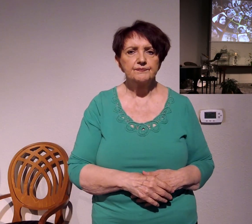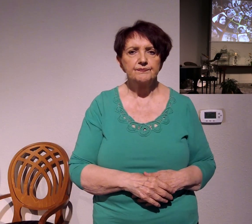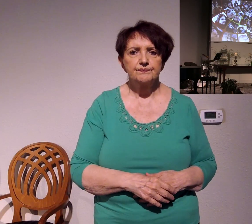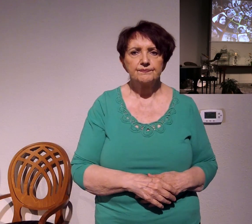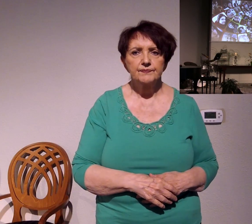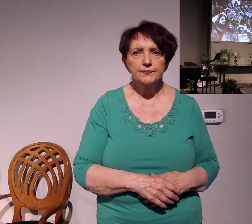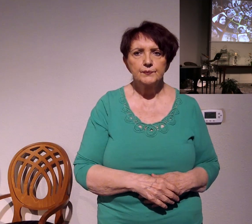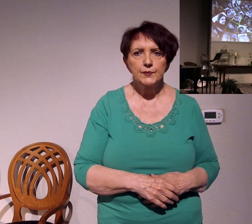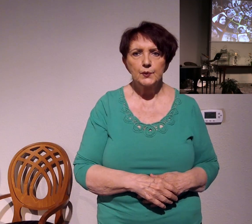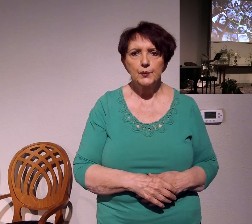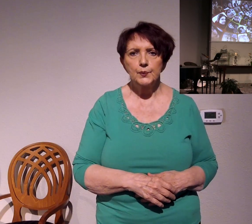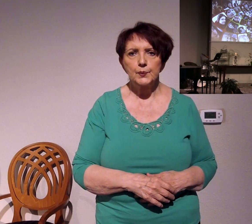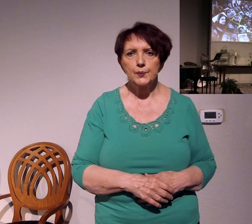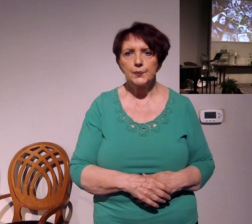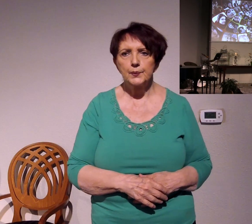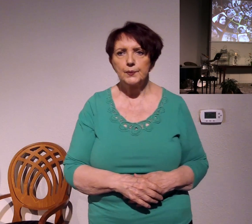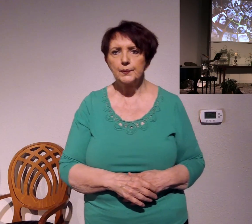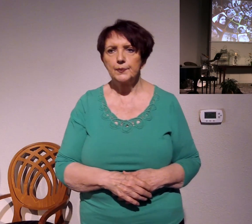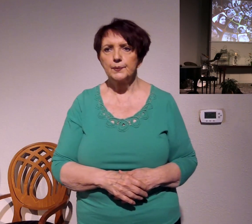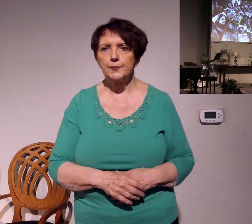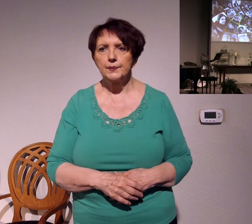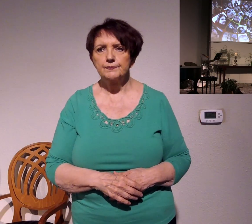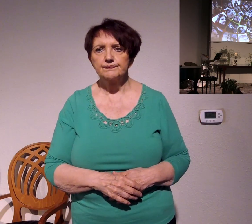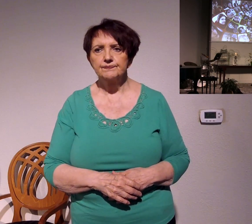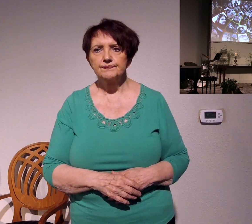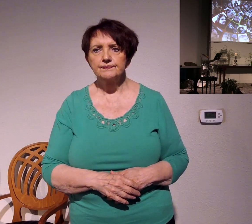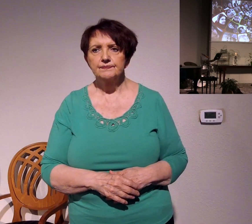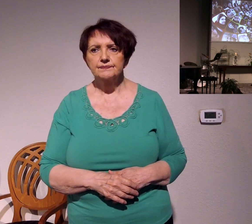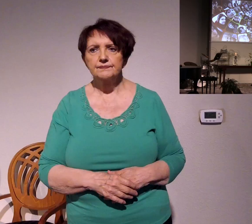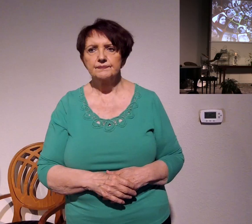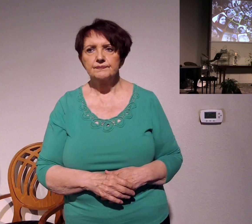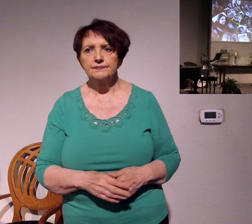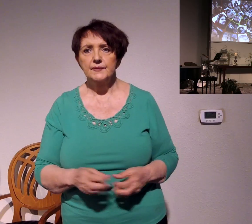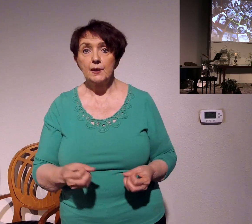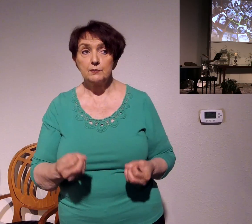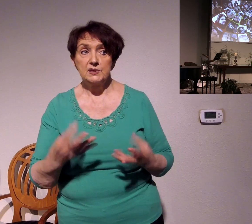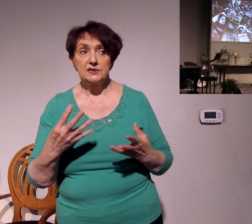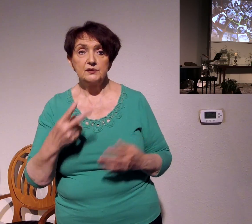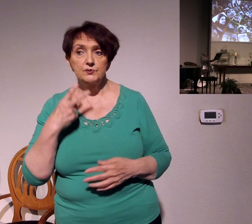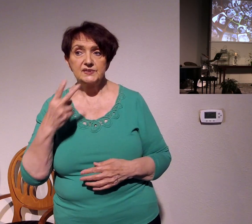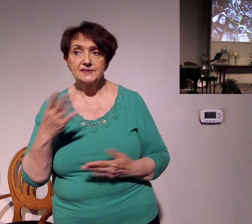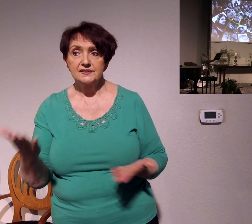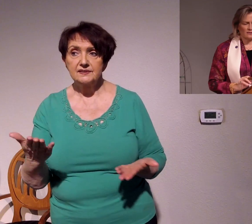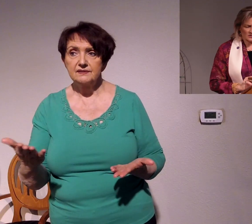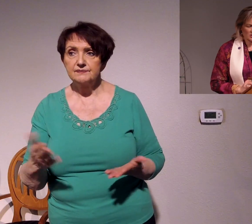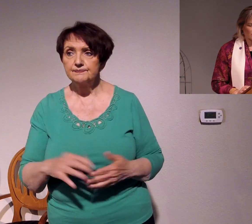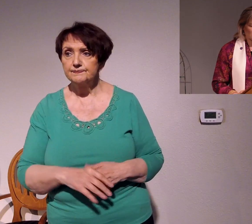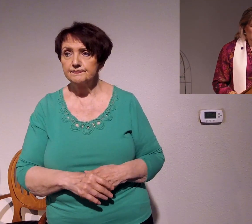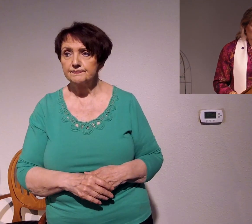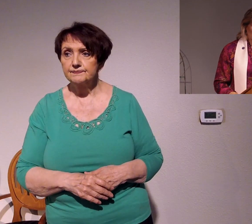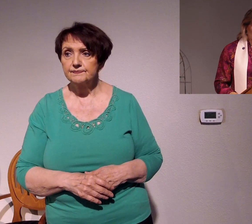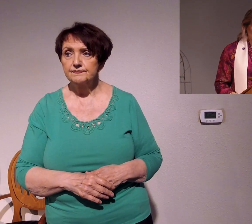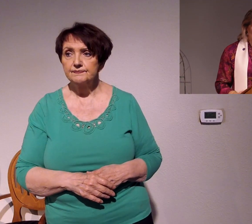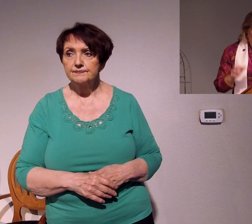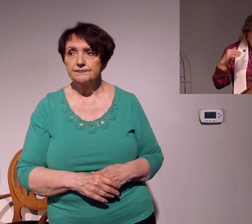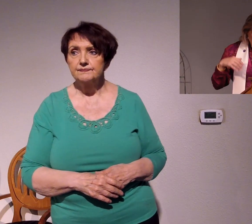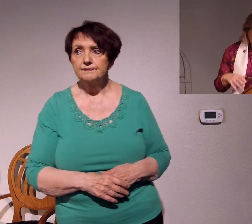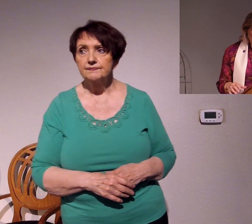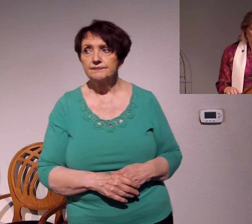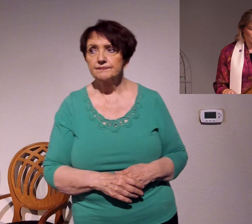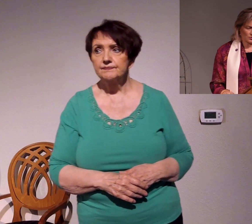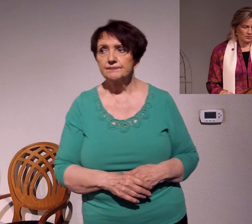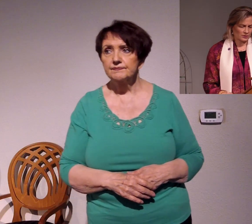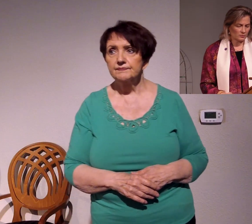Just sort of gather them for yourself. How many do we see here in this community, in